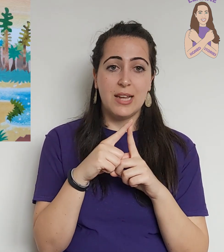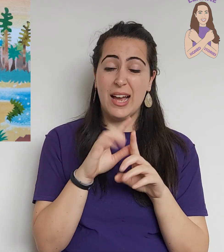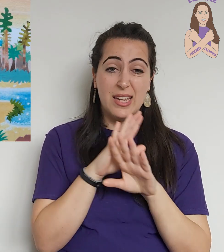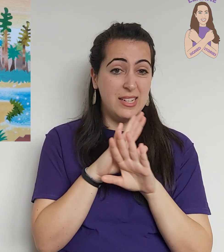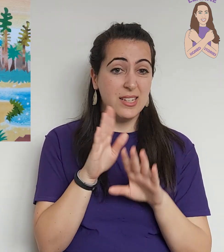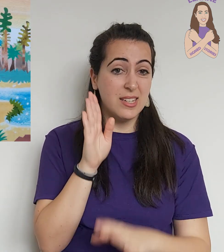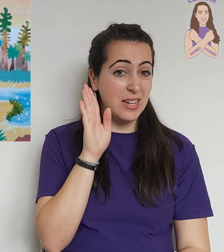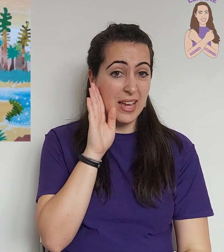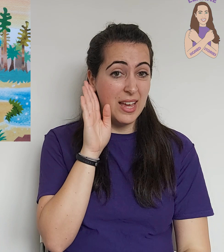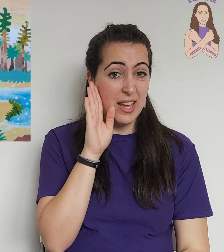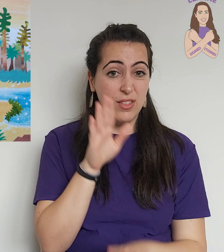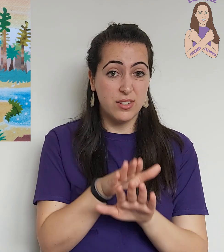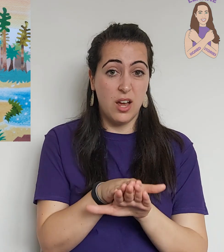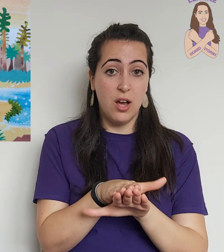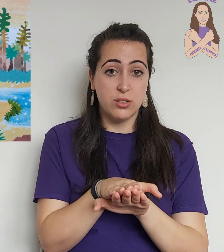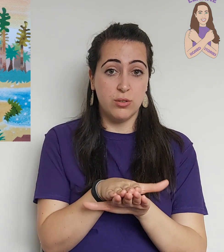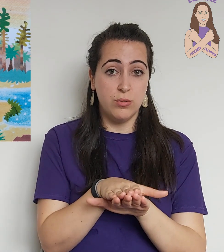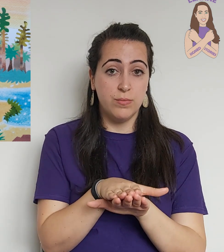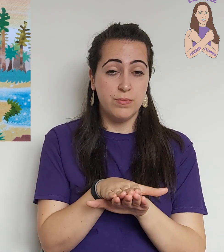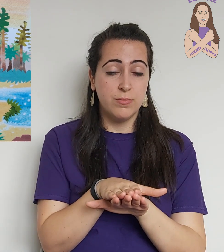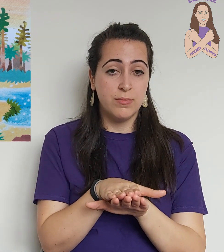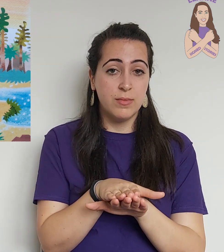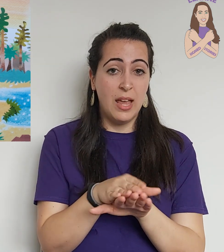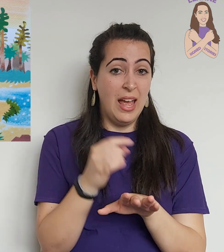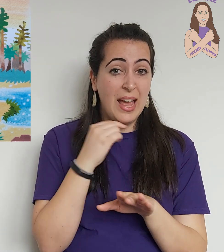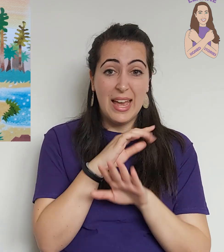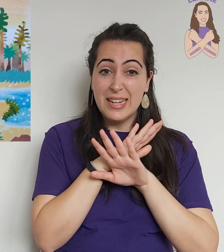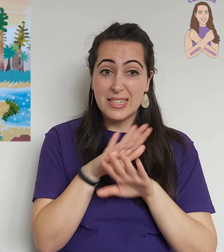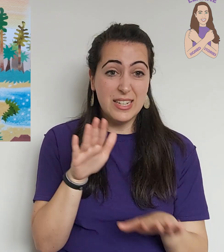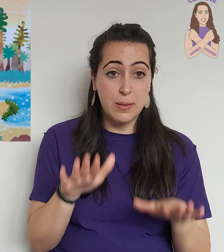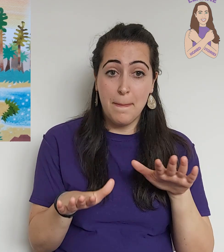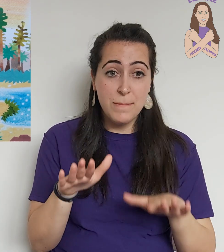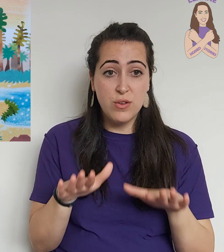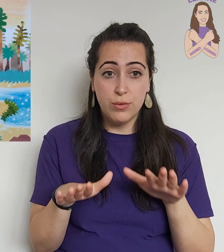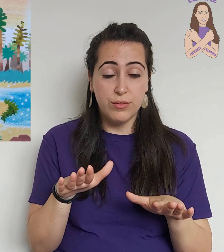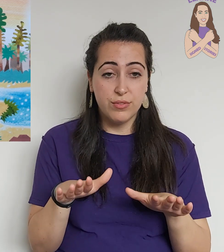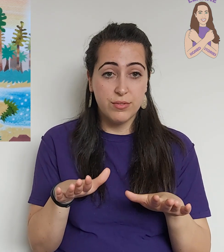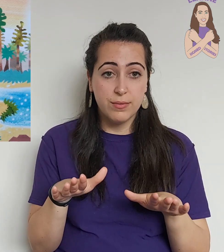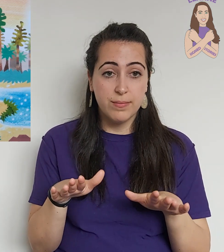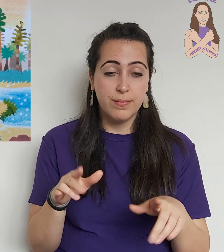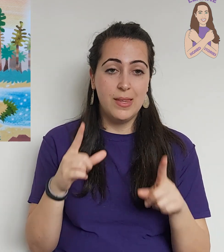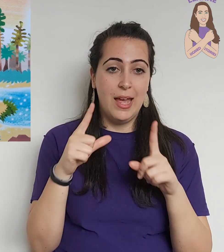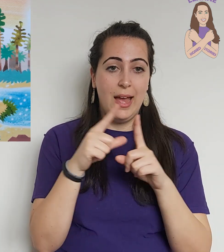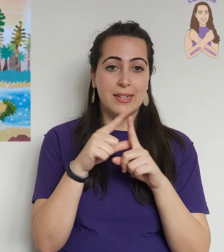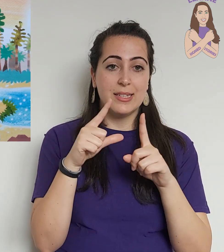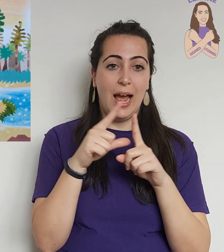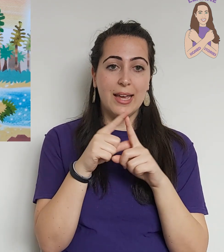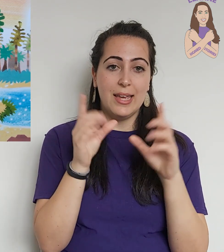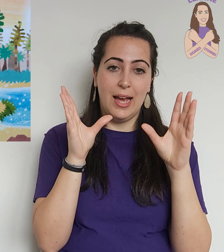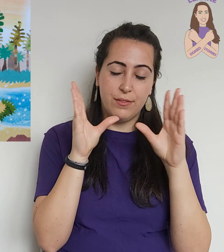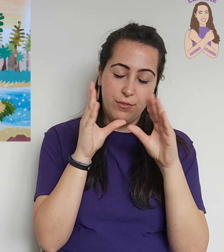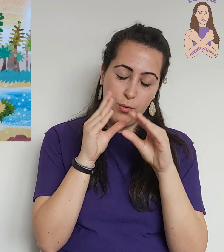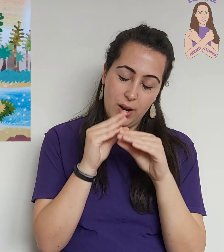Dachy didn't hear the turtle. He didn't move. Dachy had fallen